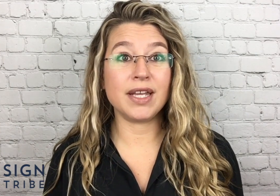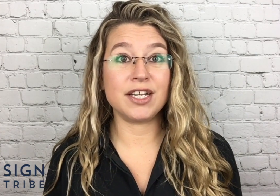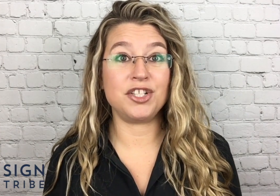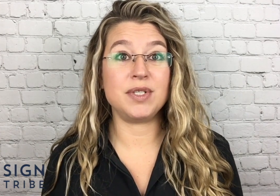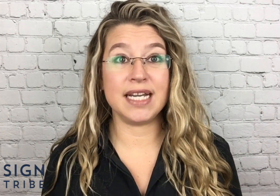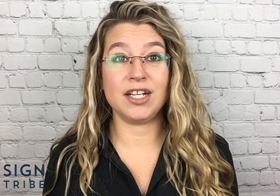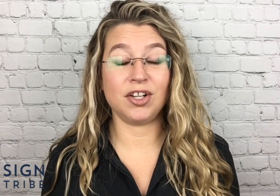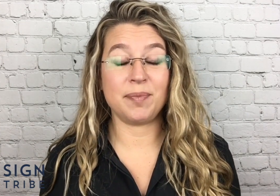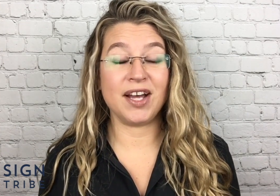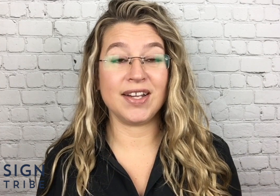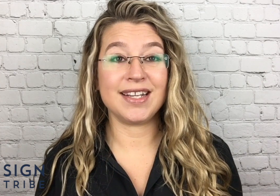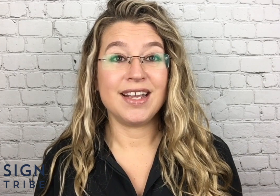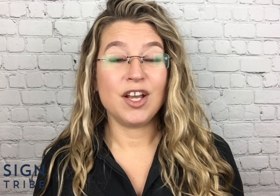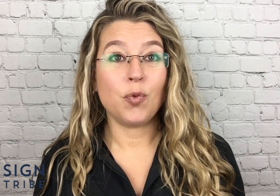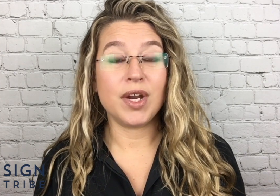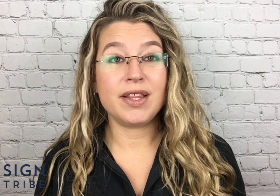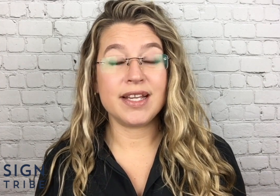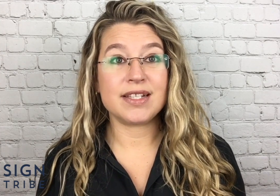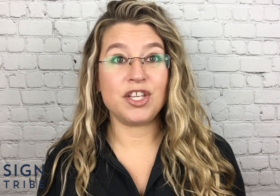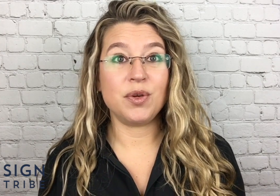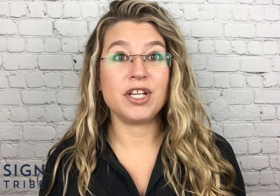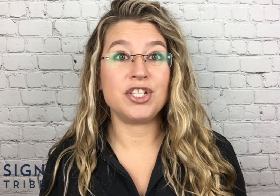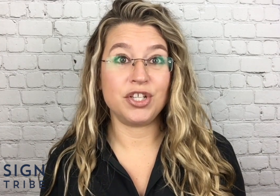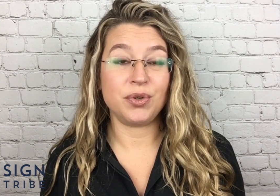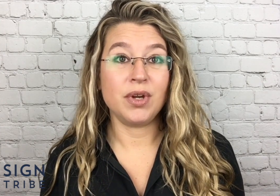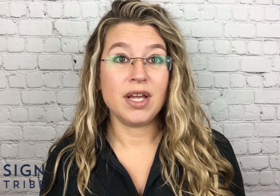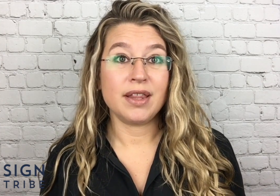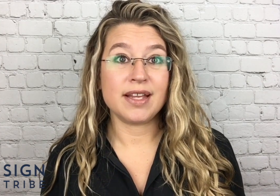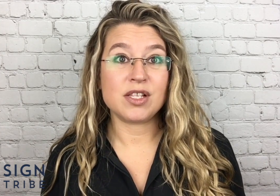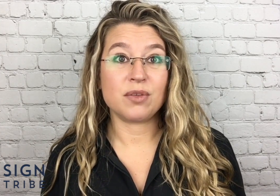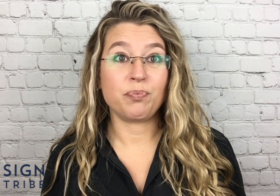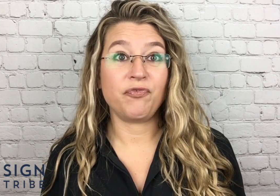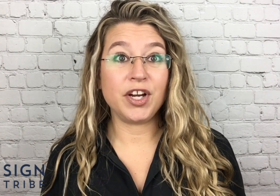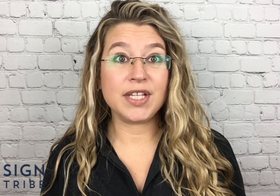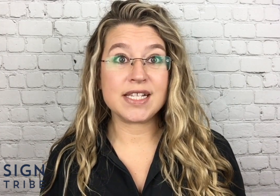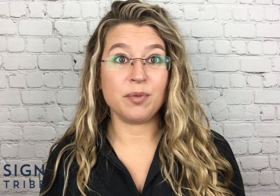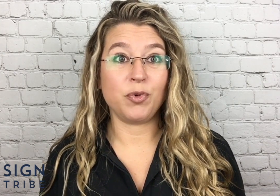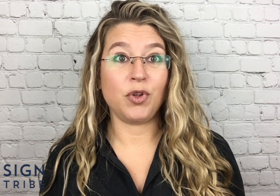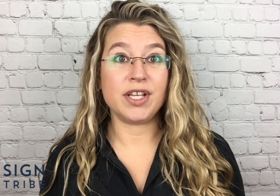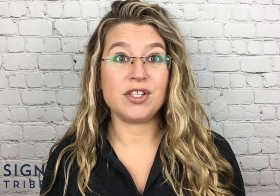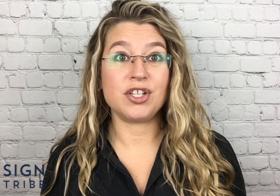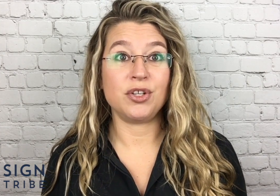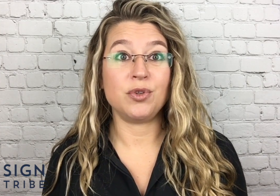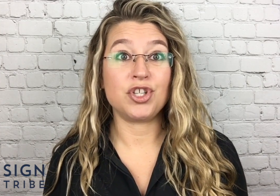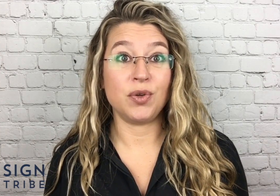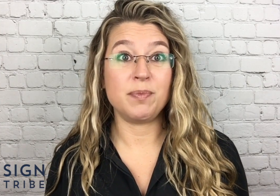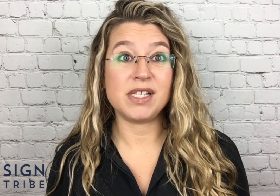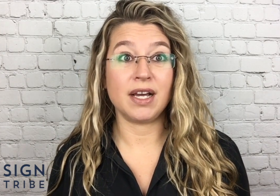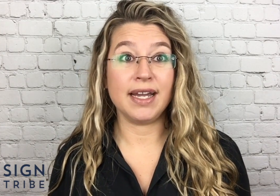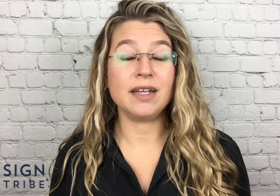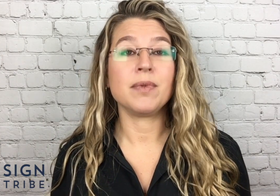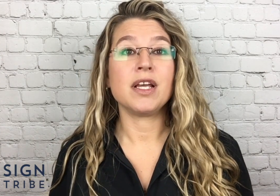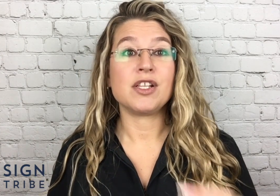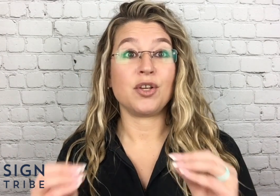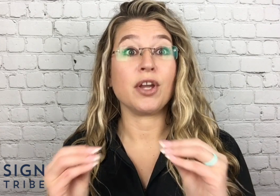too technical about it, one of the things that you can do that's fairly simple is to show them a sign. So like for